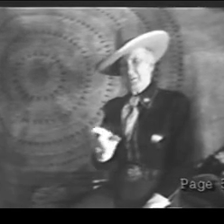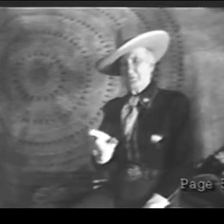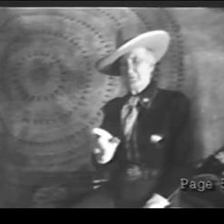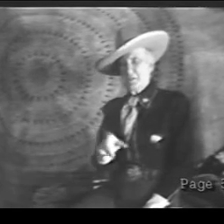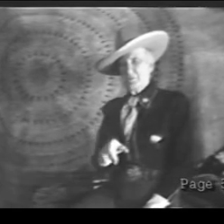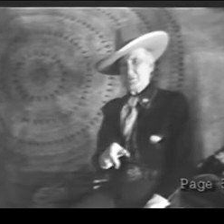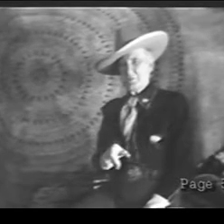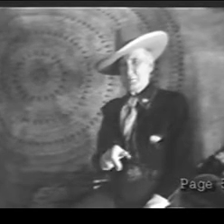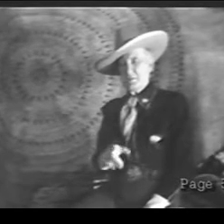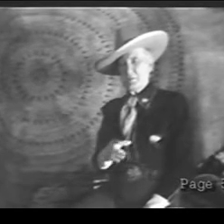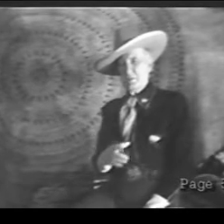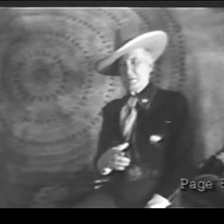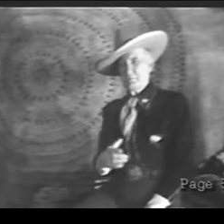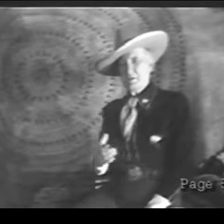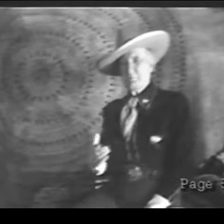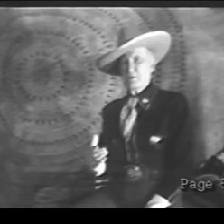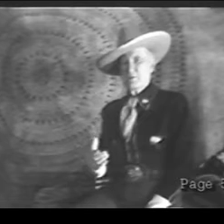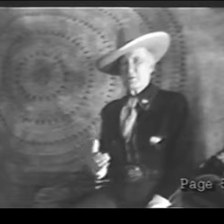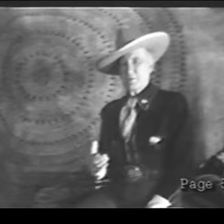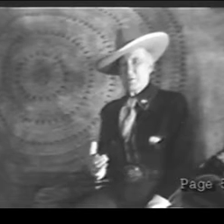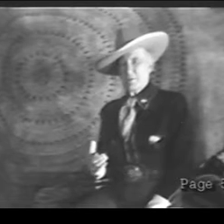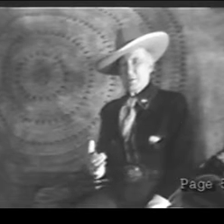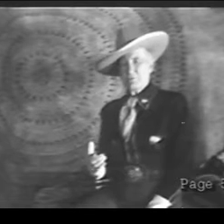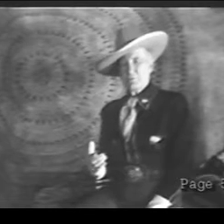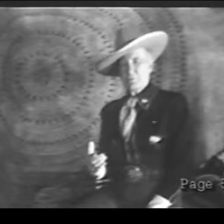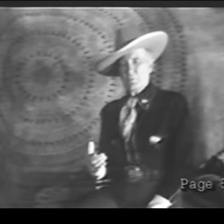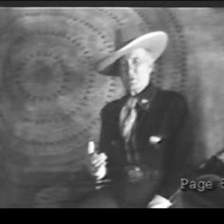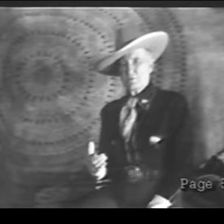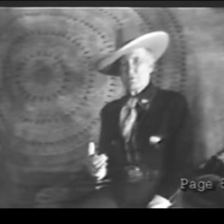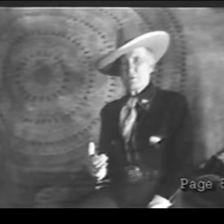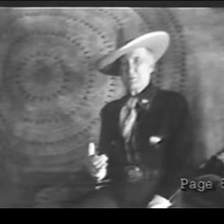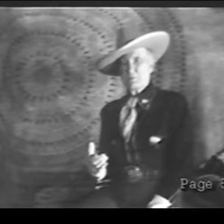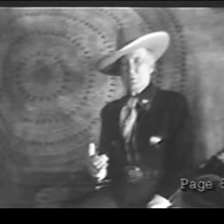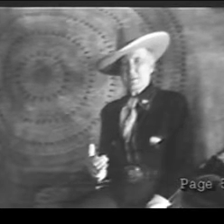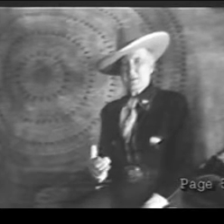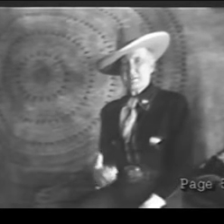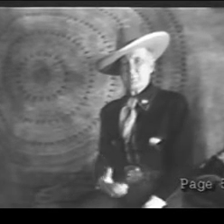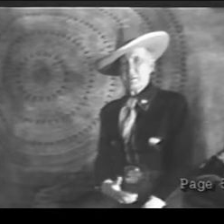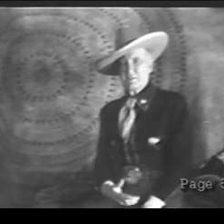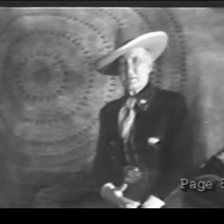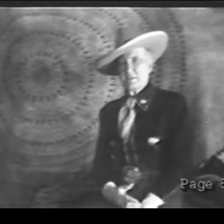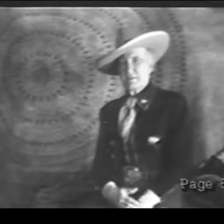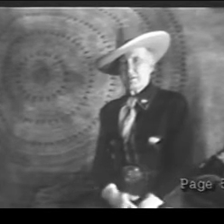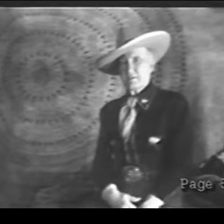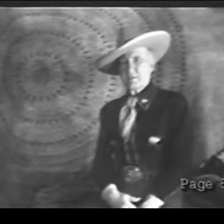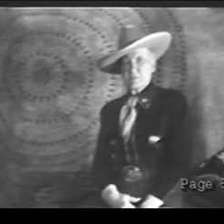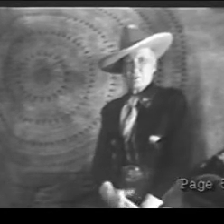your relationship that way. And a relative by marriage, they have 2 or 3 ways of doing that, but the one I like the best and the easiest one